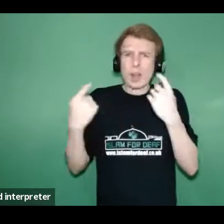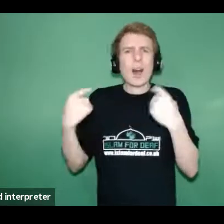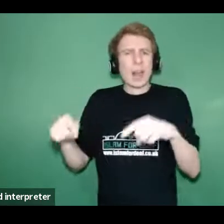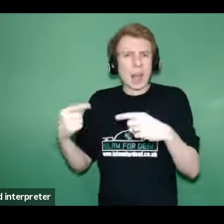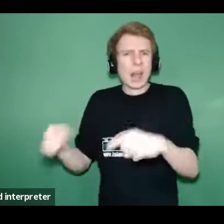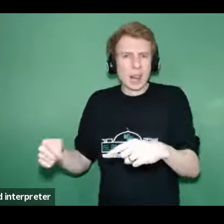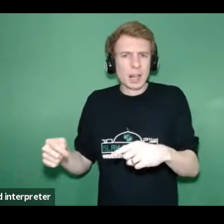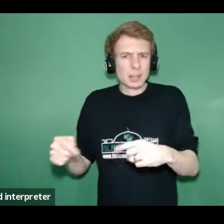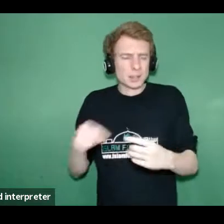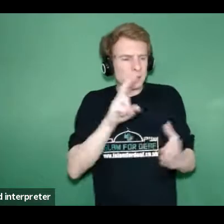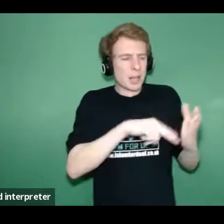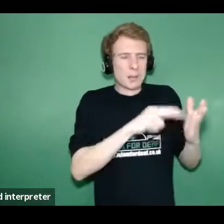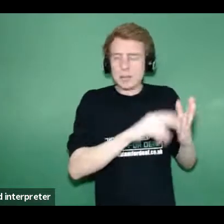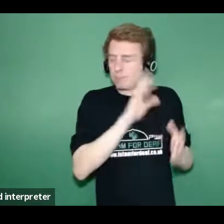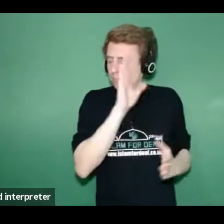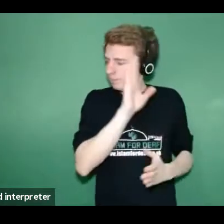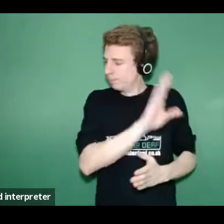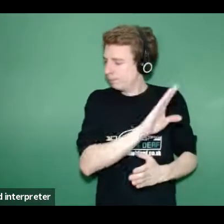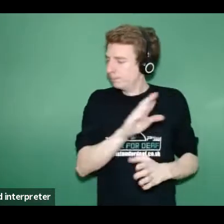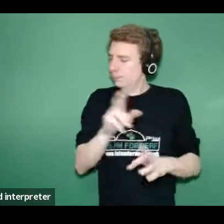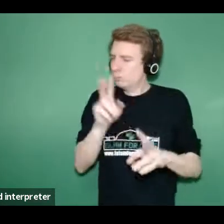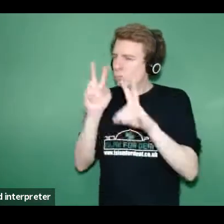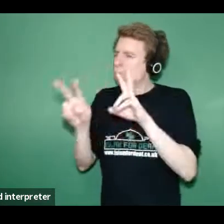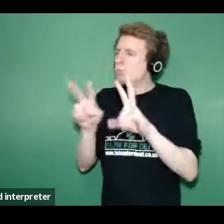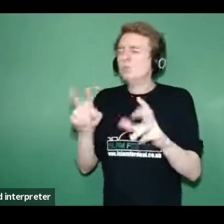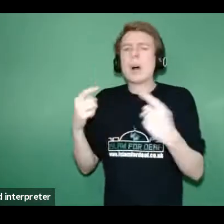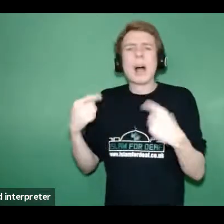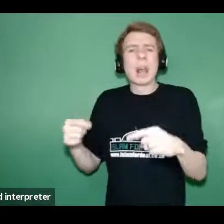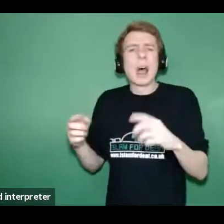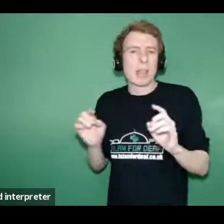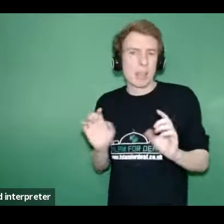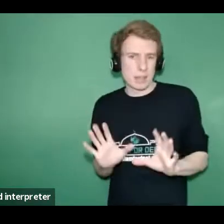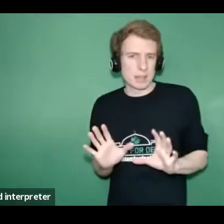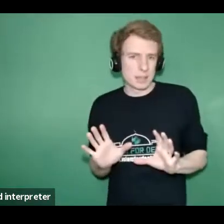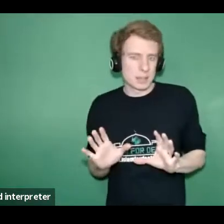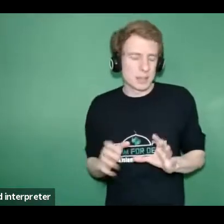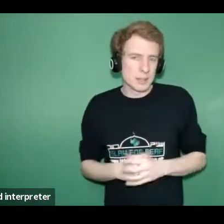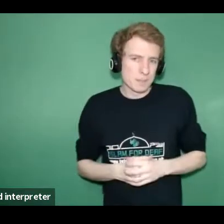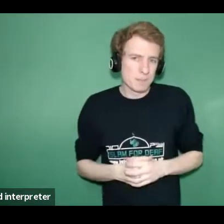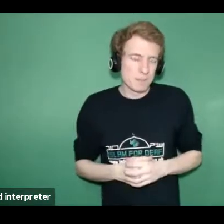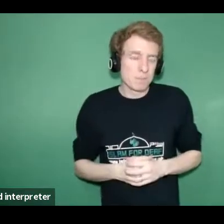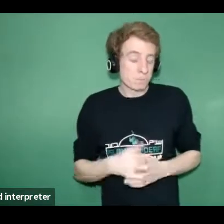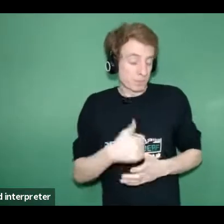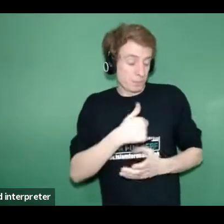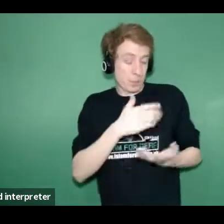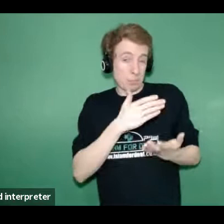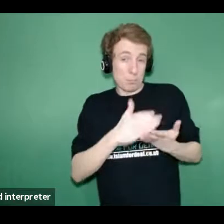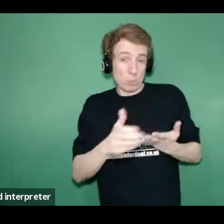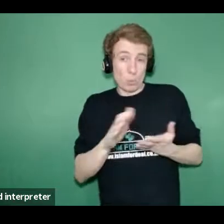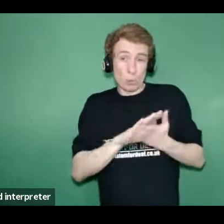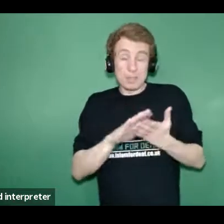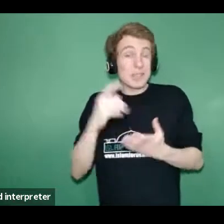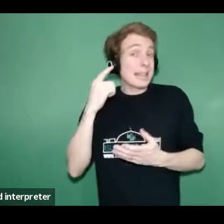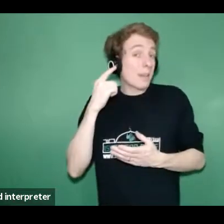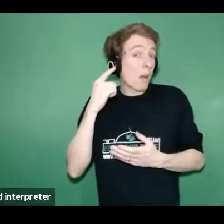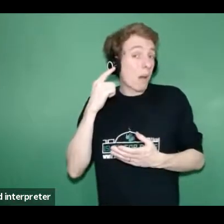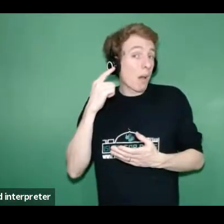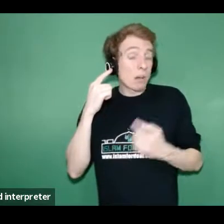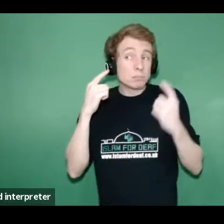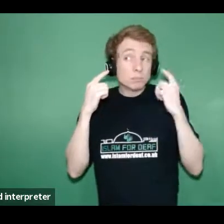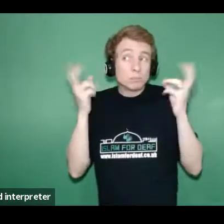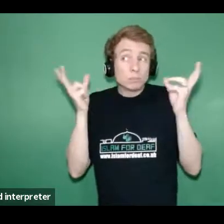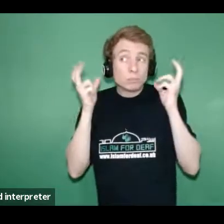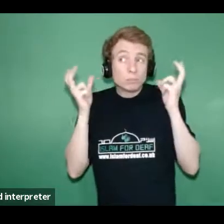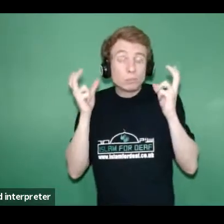look at those things that are impermissible or should not be looked at. The ears, they listen only to that which is good, and